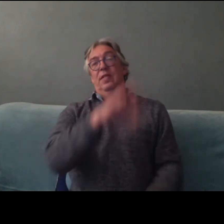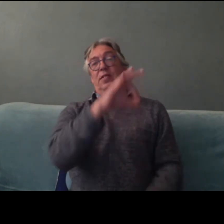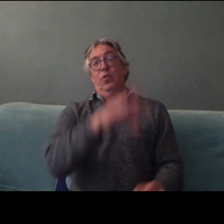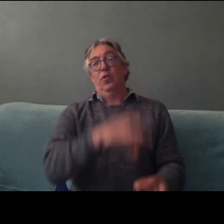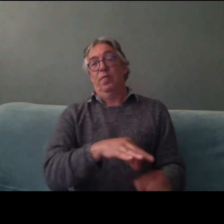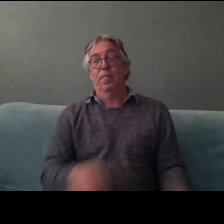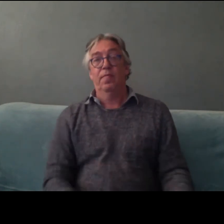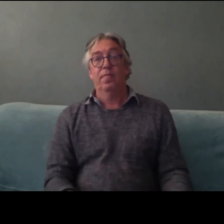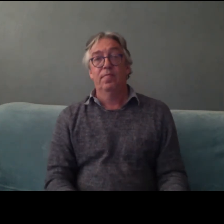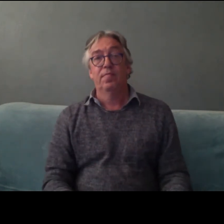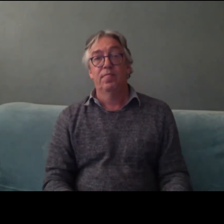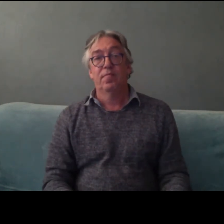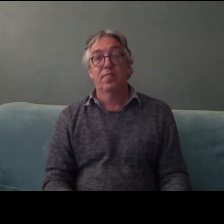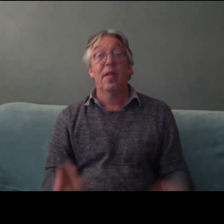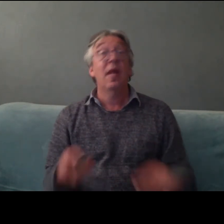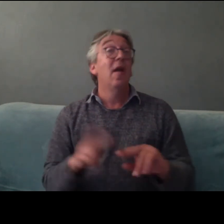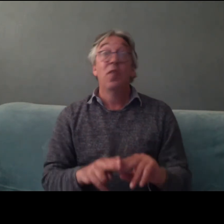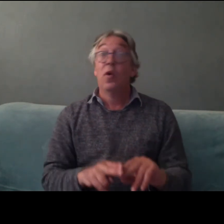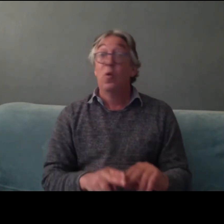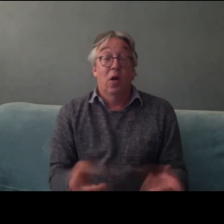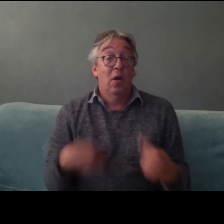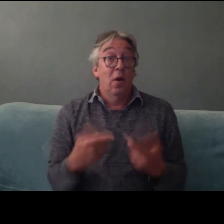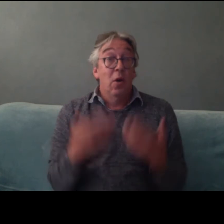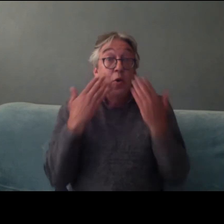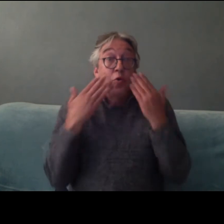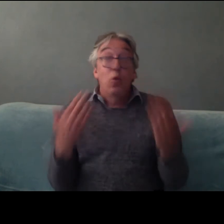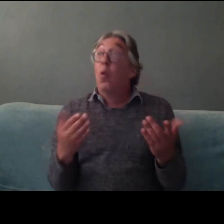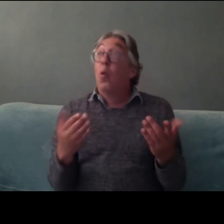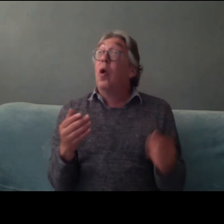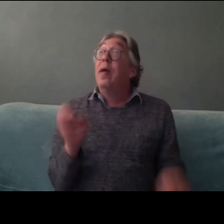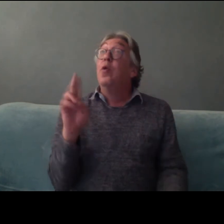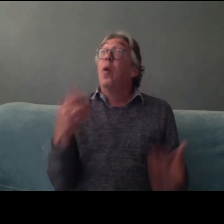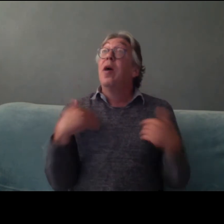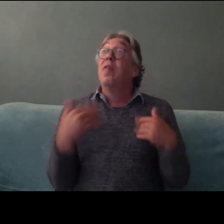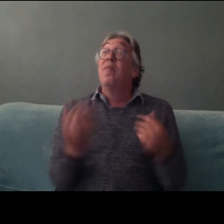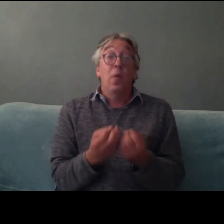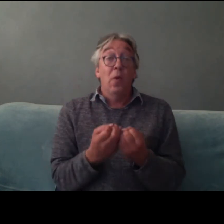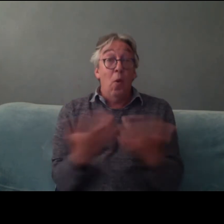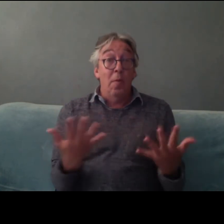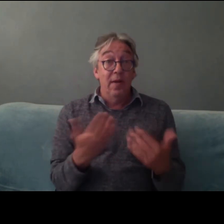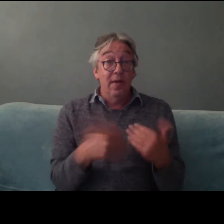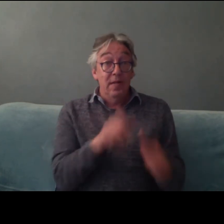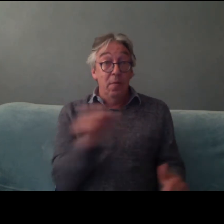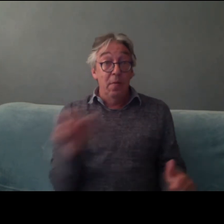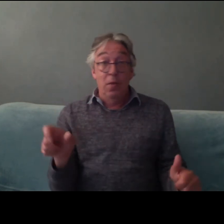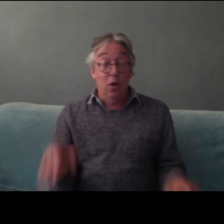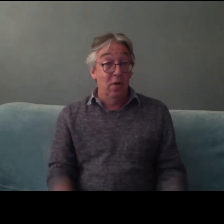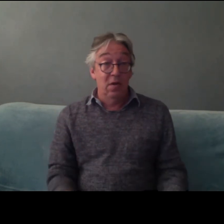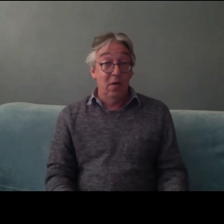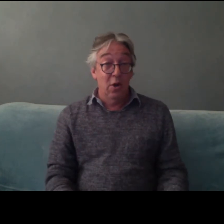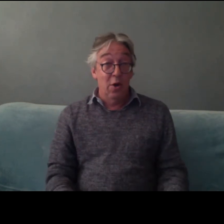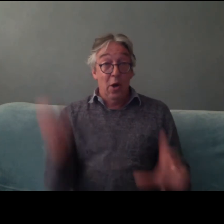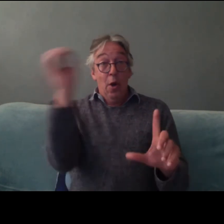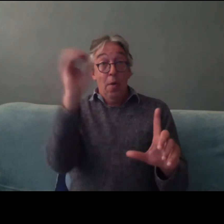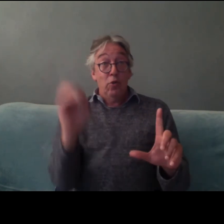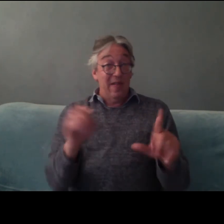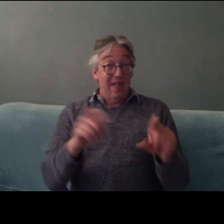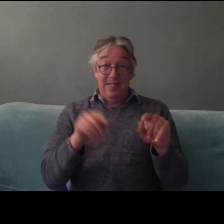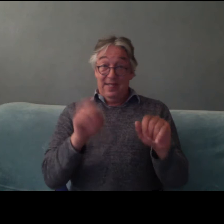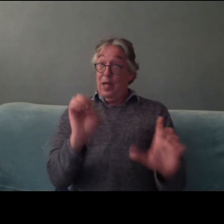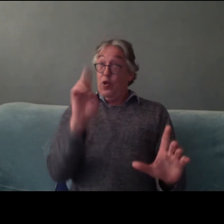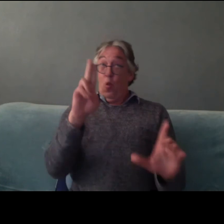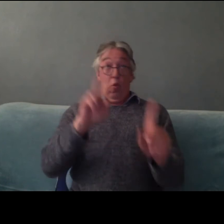with disabilities we have in the European Union, because there are so different numbers of them in different